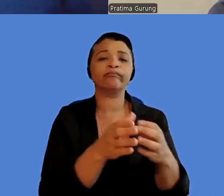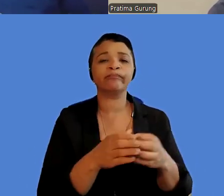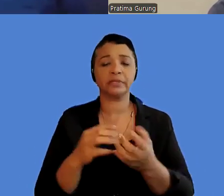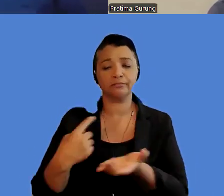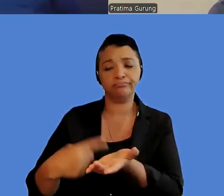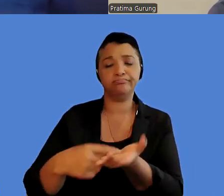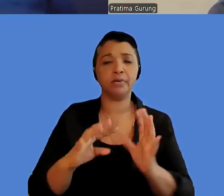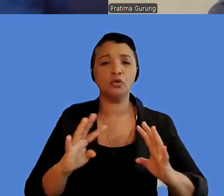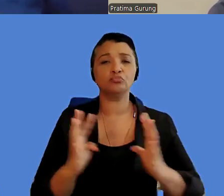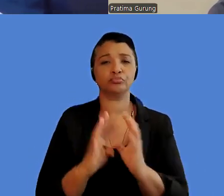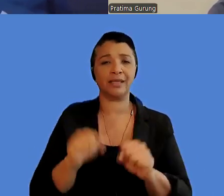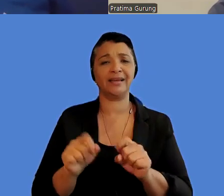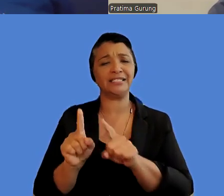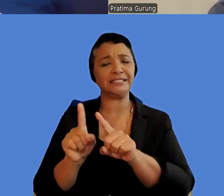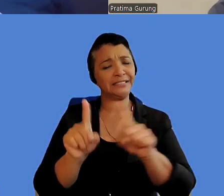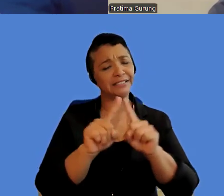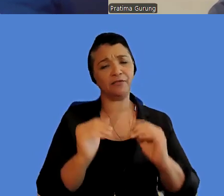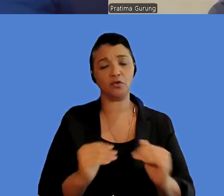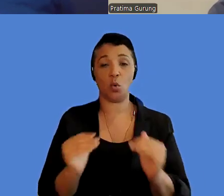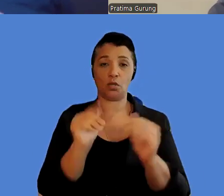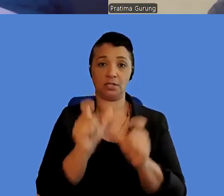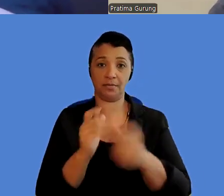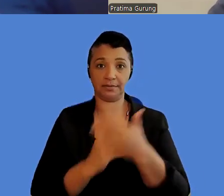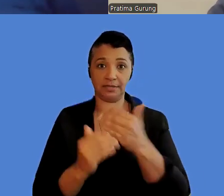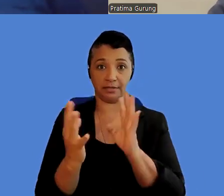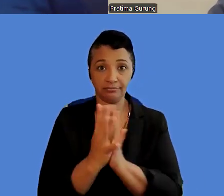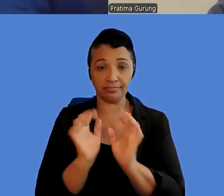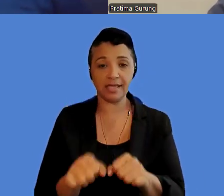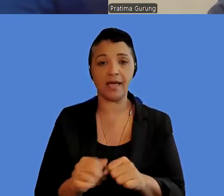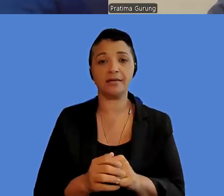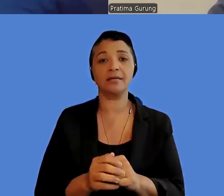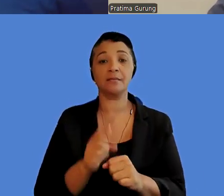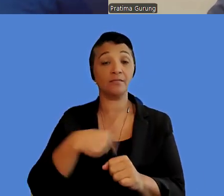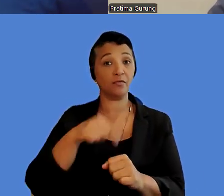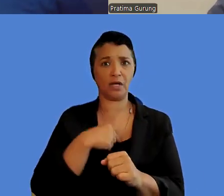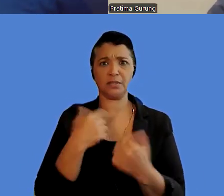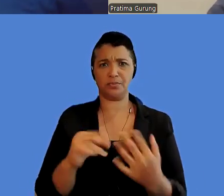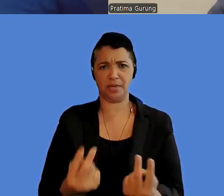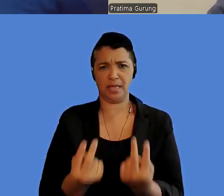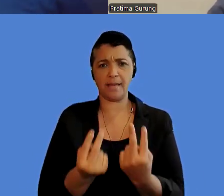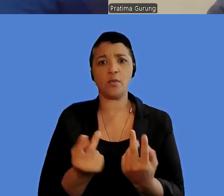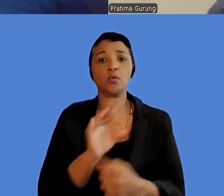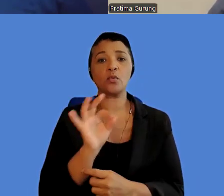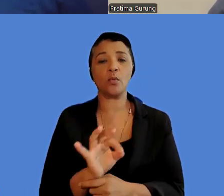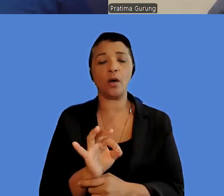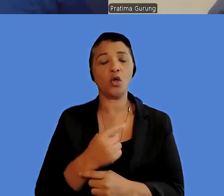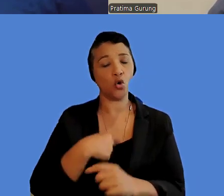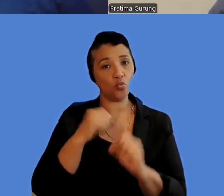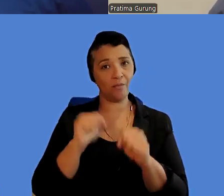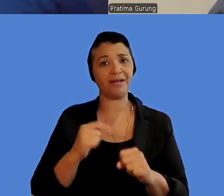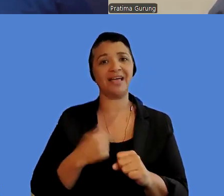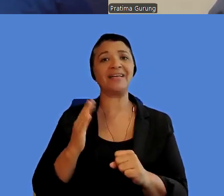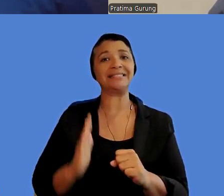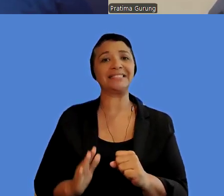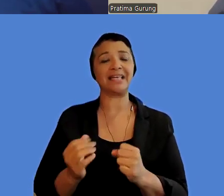all the organizations of people with disabilities. So for us, it is very critical that we need to have the side events, in